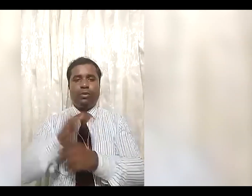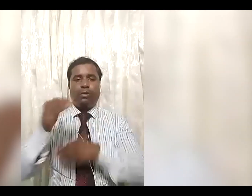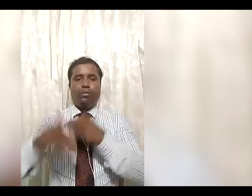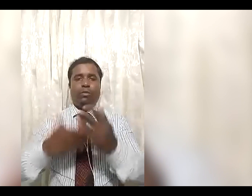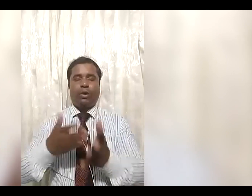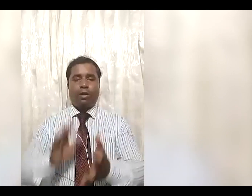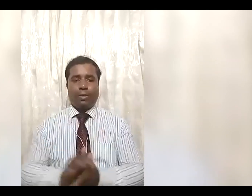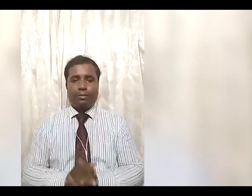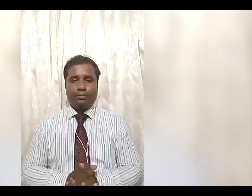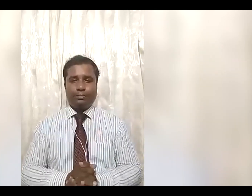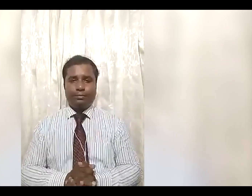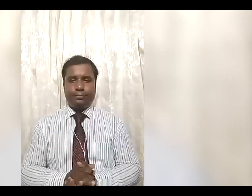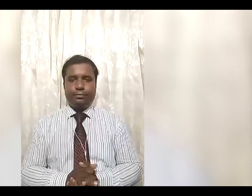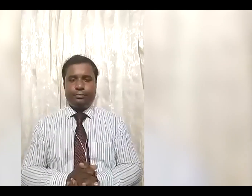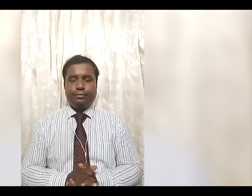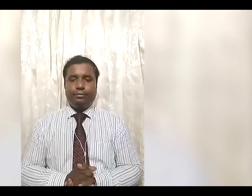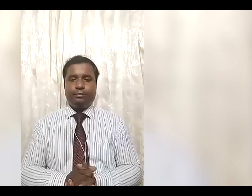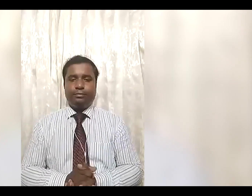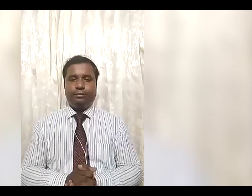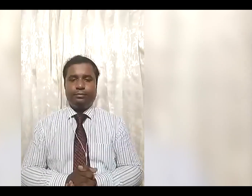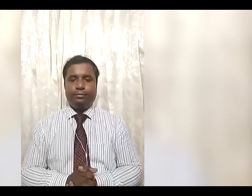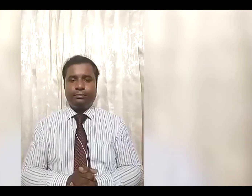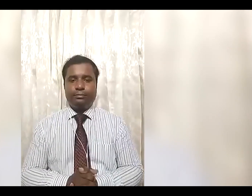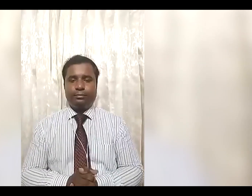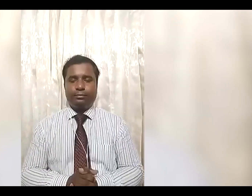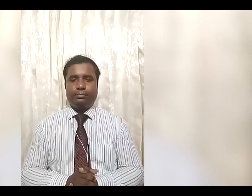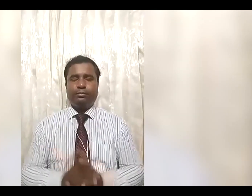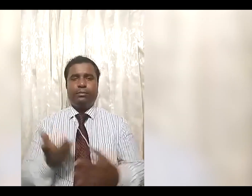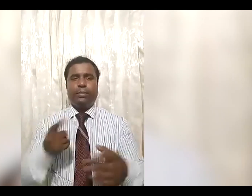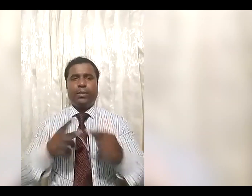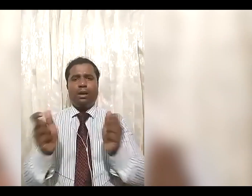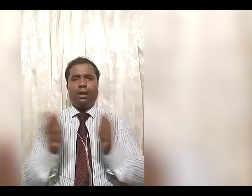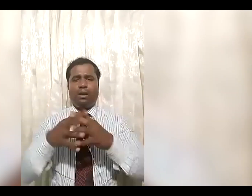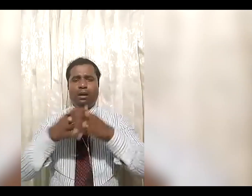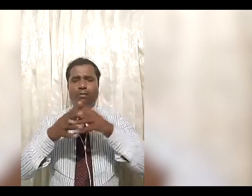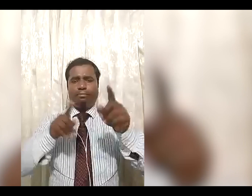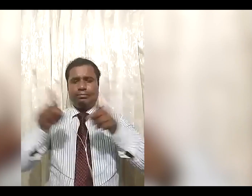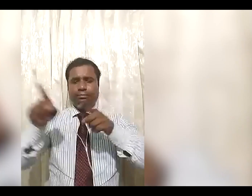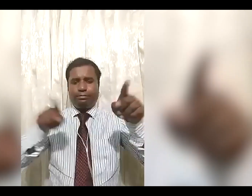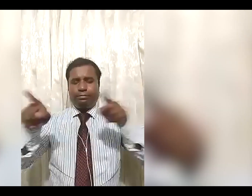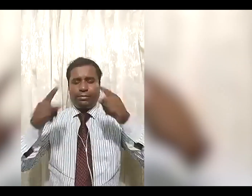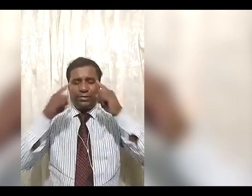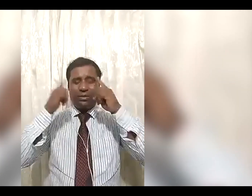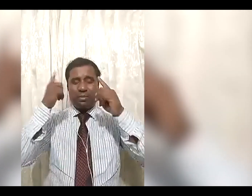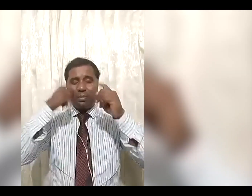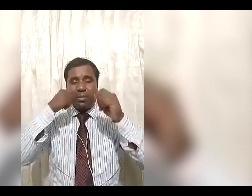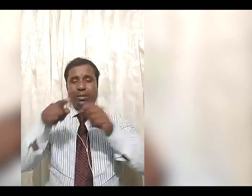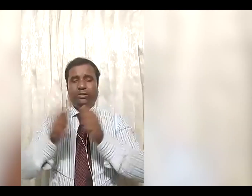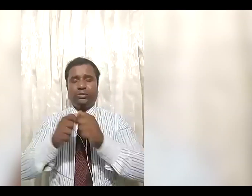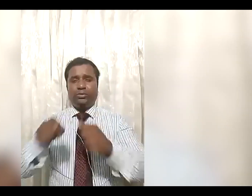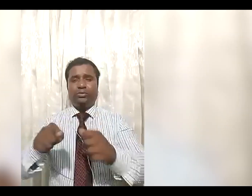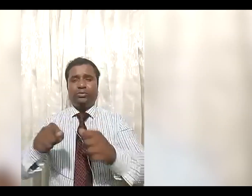And I think the way to do it is not that they are marginalized or they are a burden, but they are an asset to a growing economy such